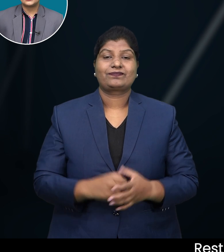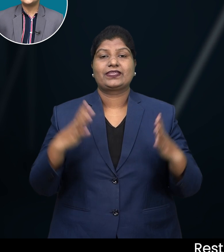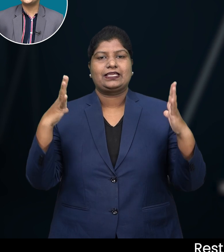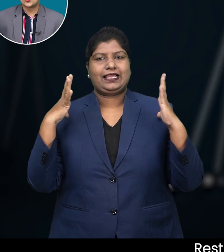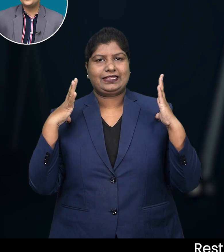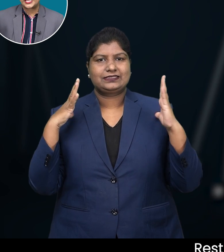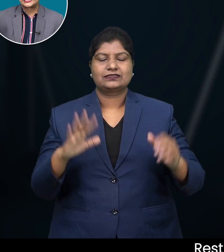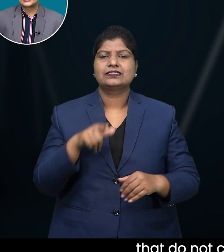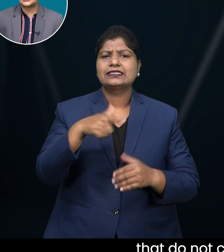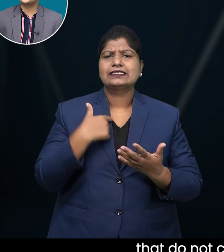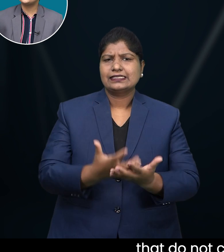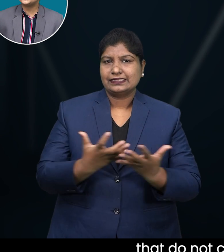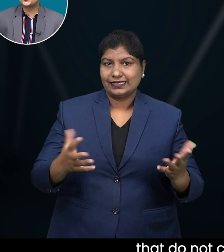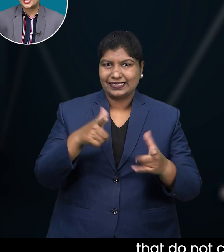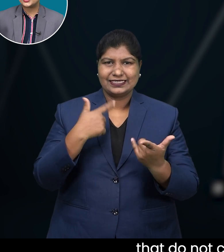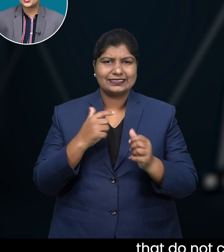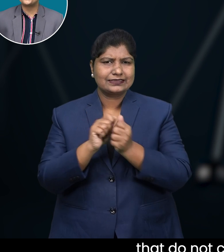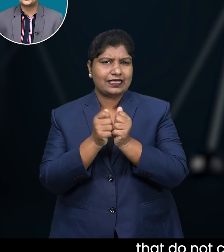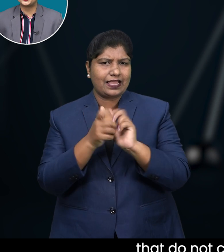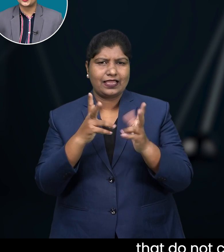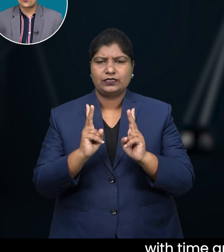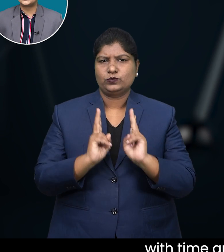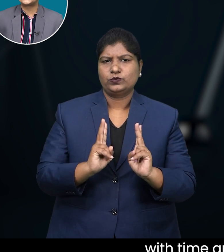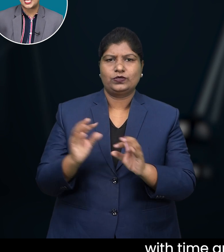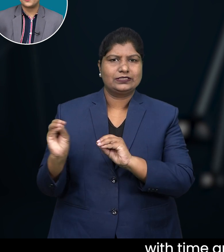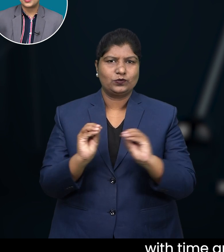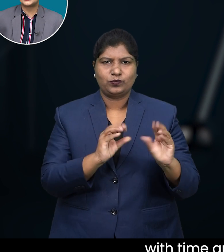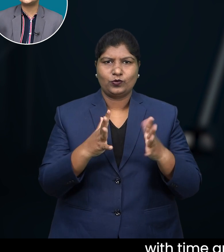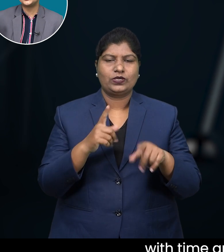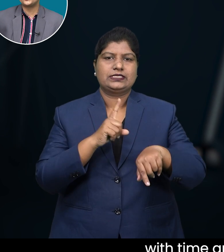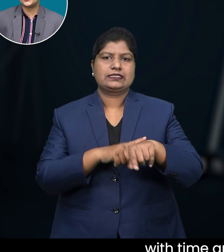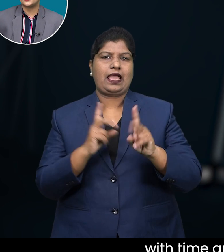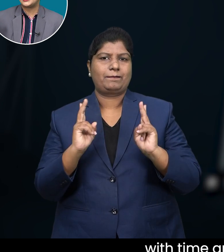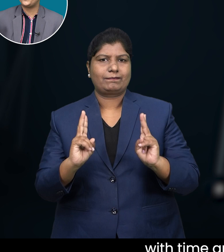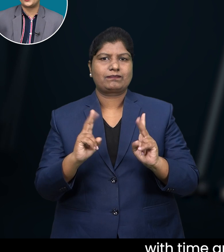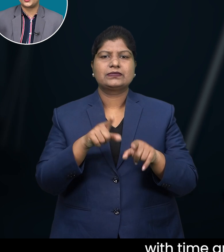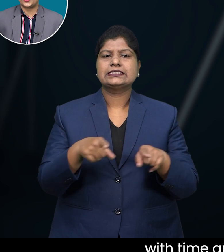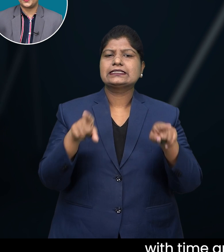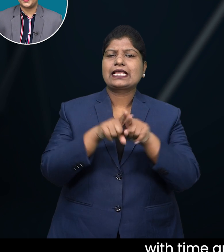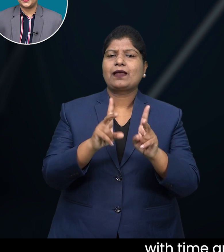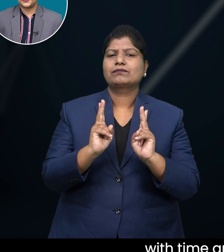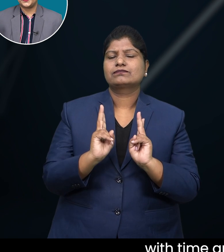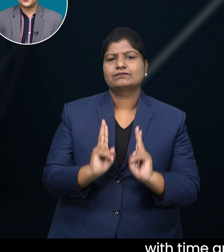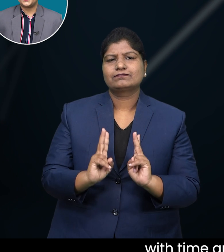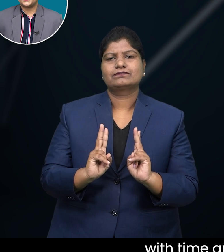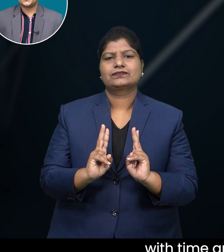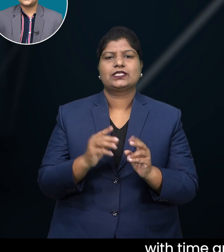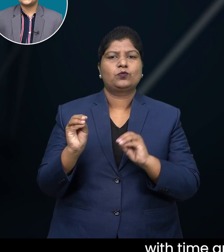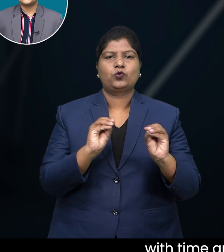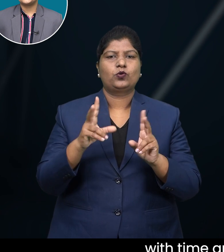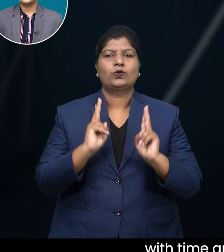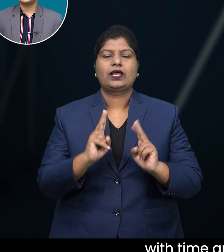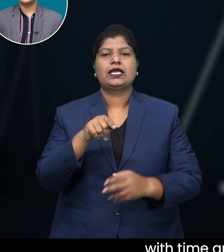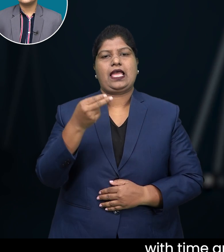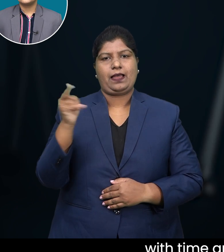Rest. The objects that do not change their position with time are said to be at rest.